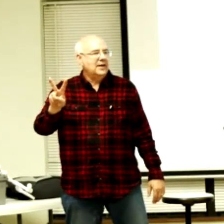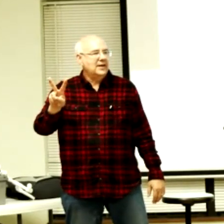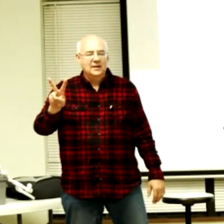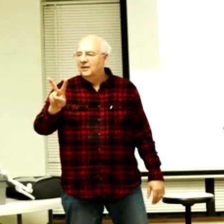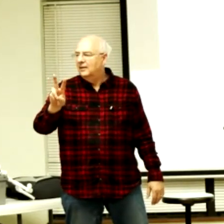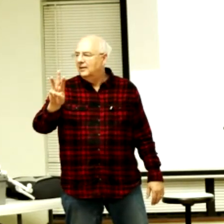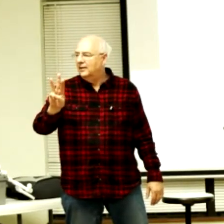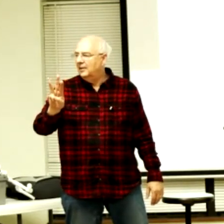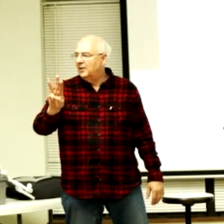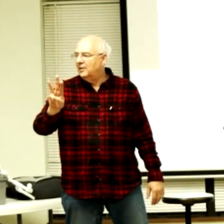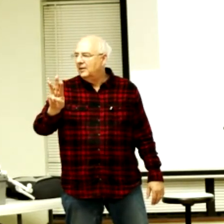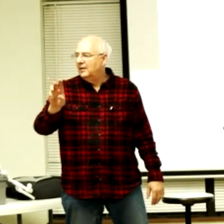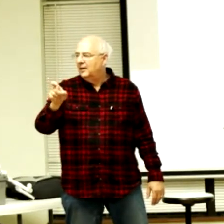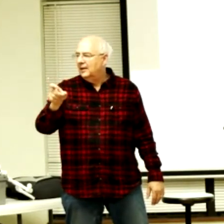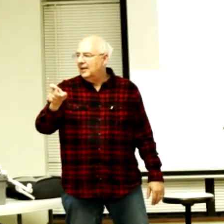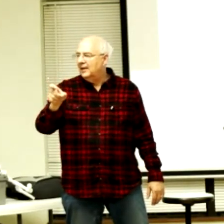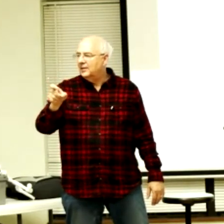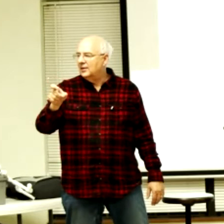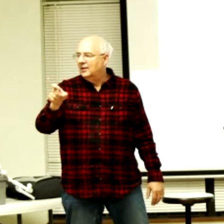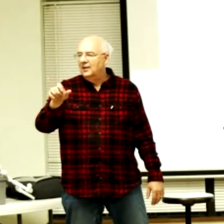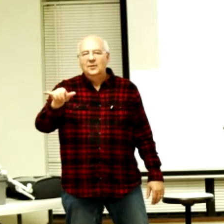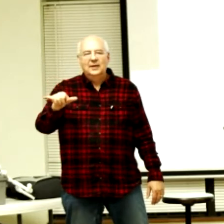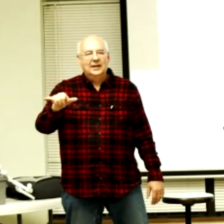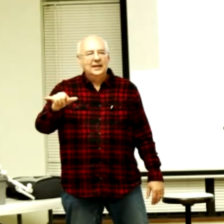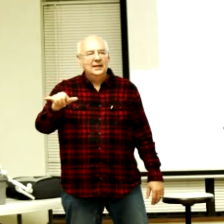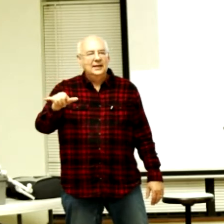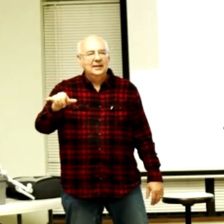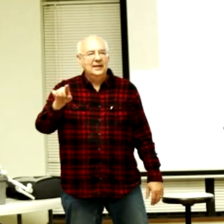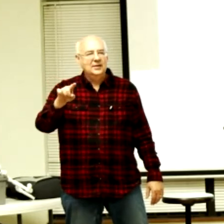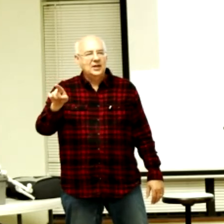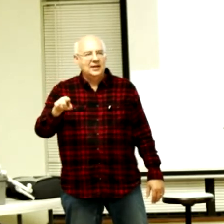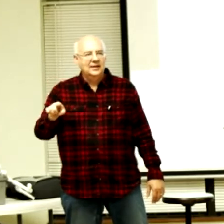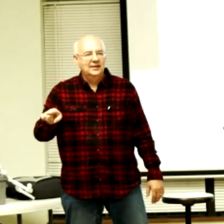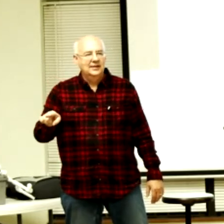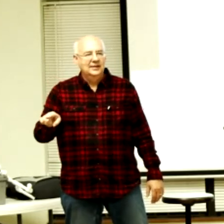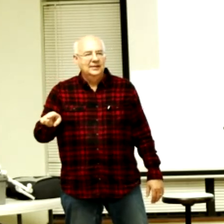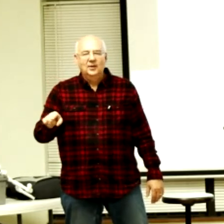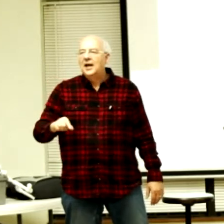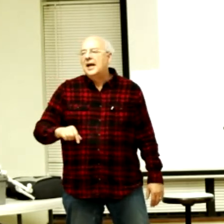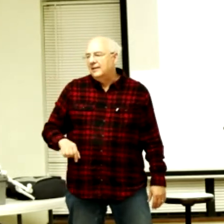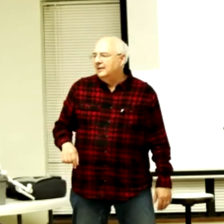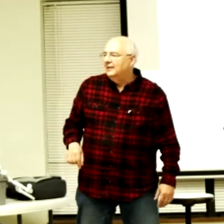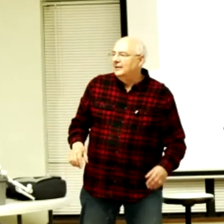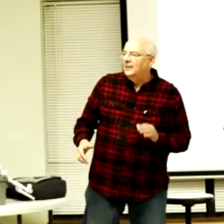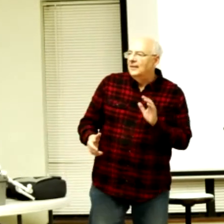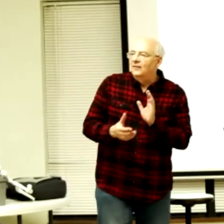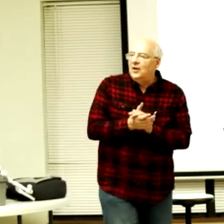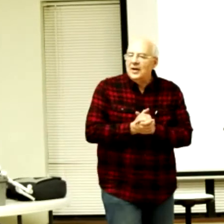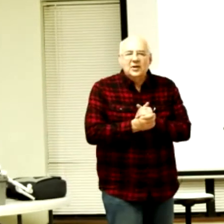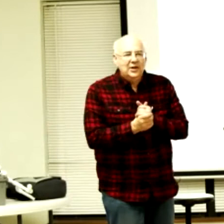V, W, X, Y, and Z. Okay. Very